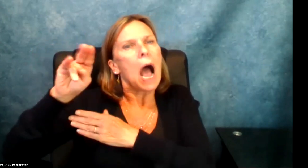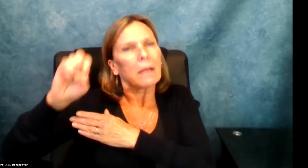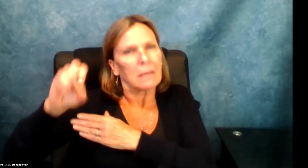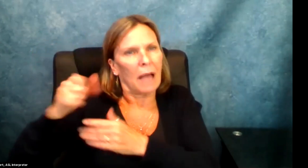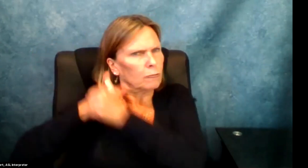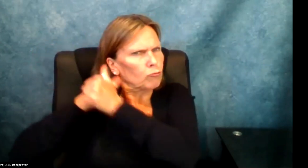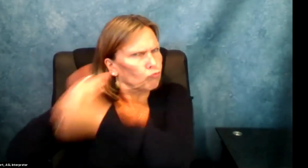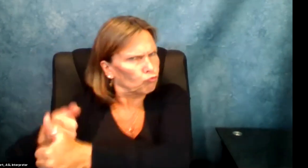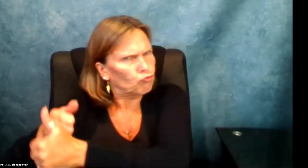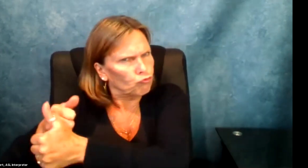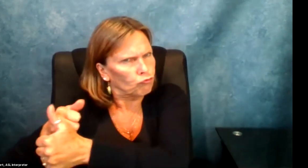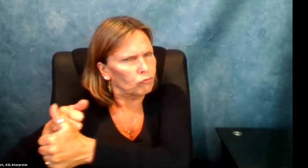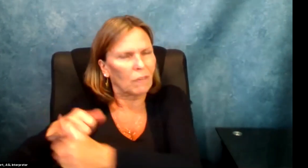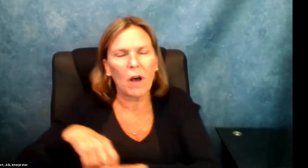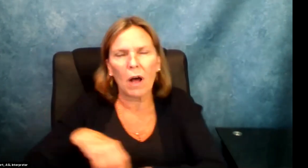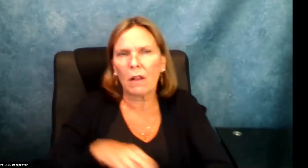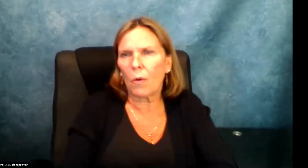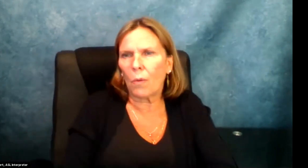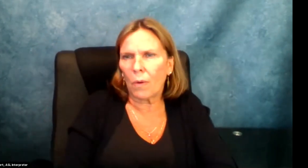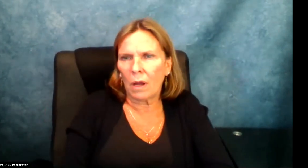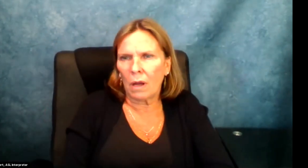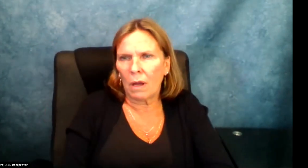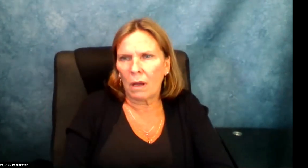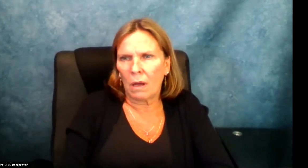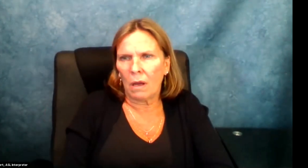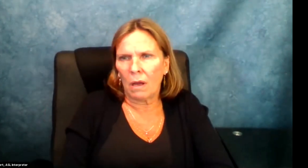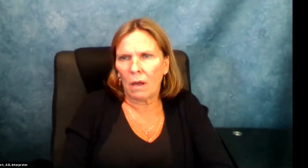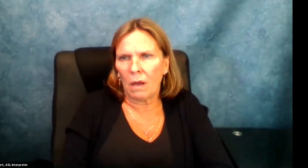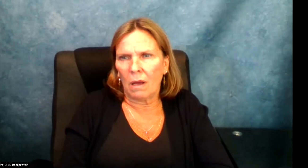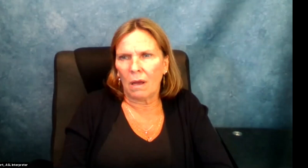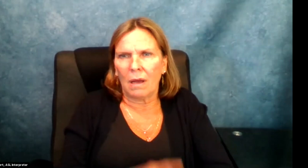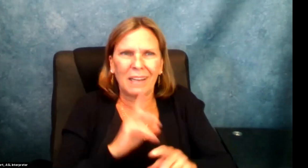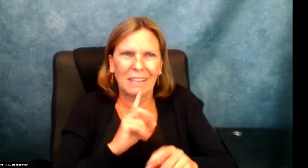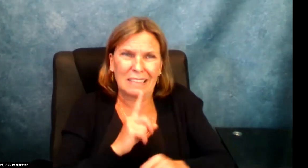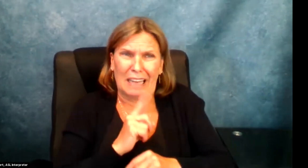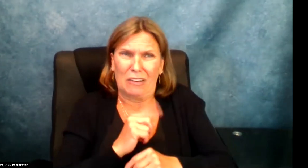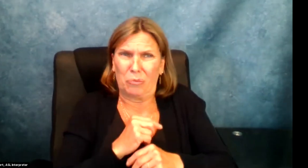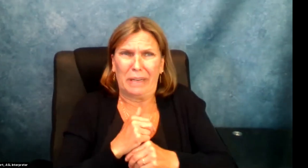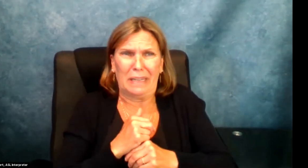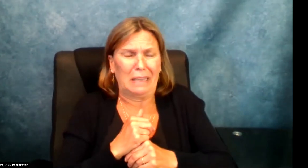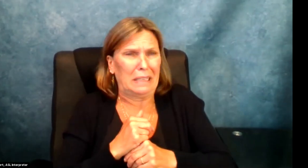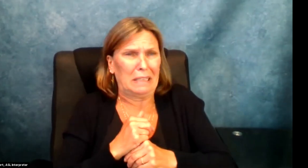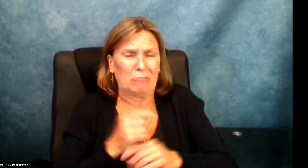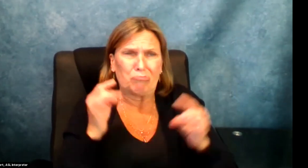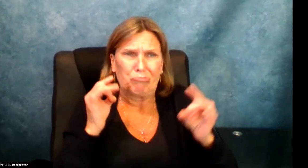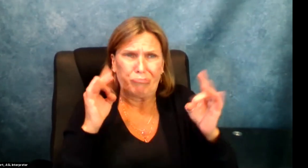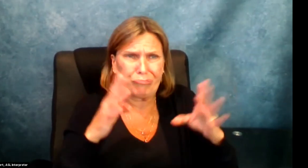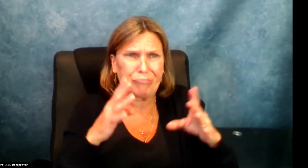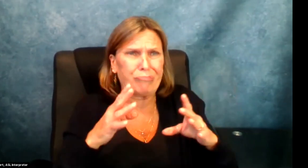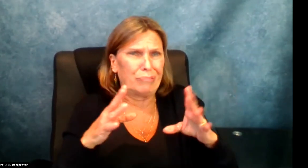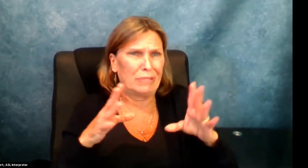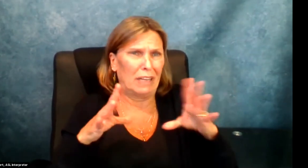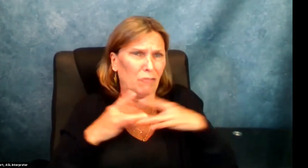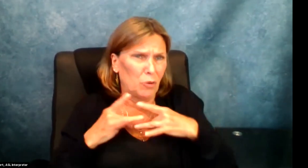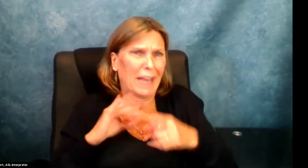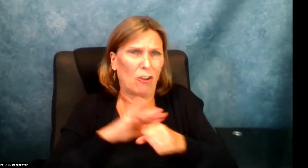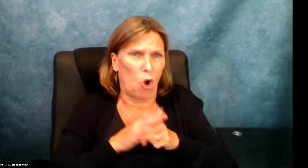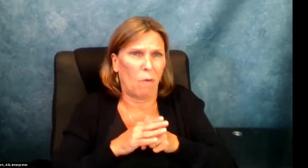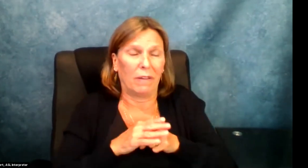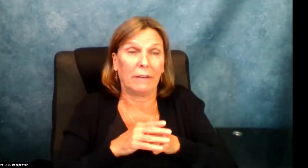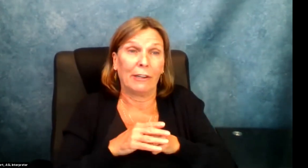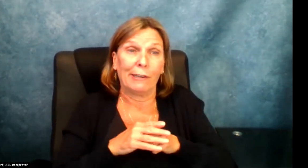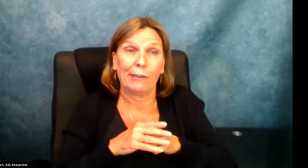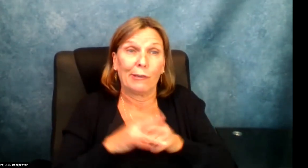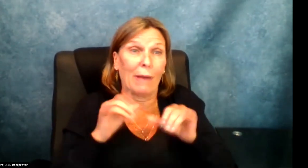health stuff aside, it's extremely inconvenient to get COVID, right? Like, you have to quarantine, you can't go to school. Or